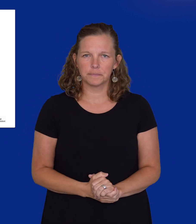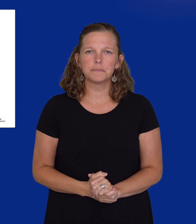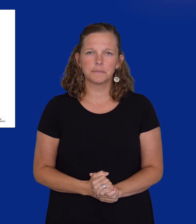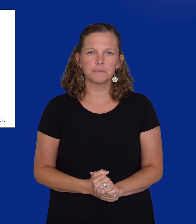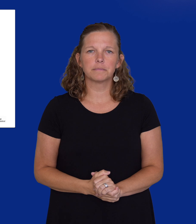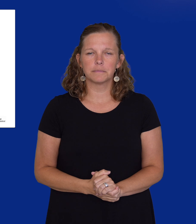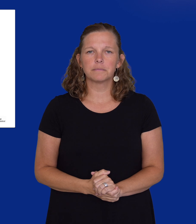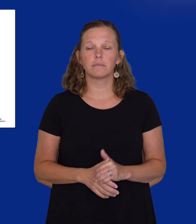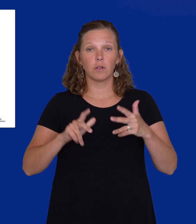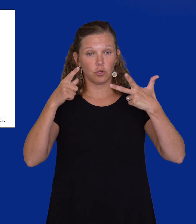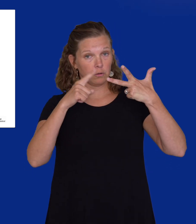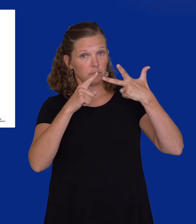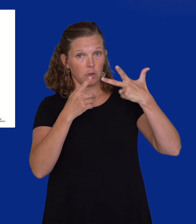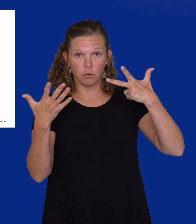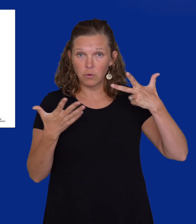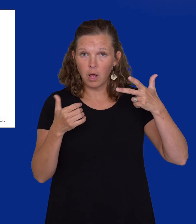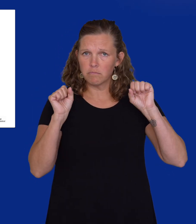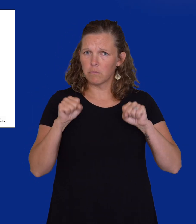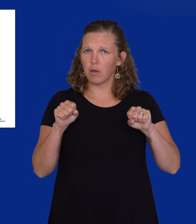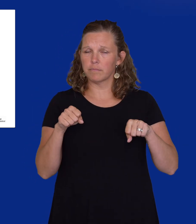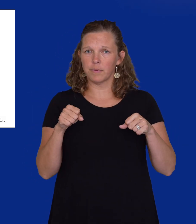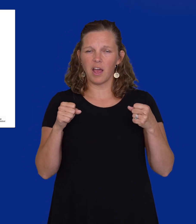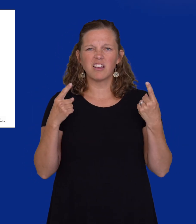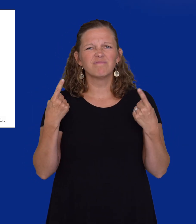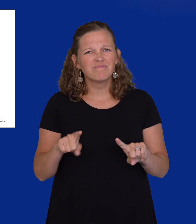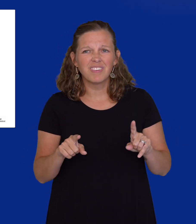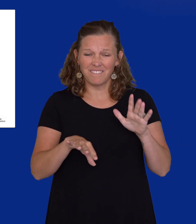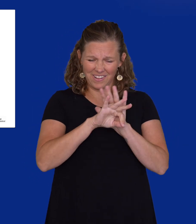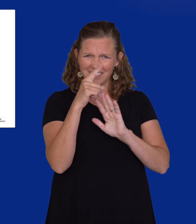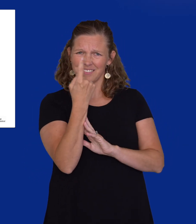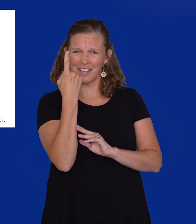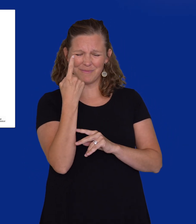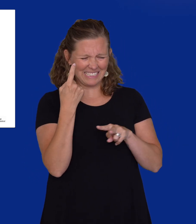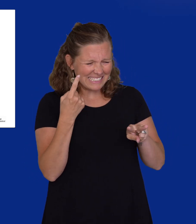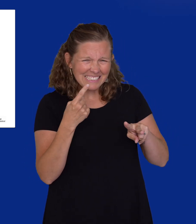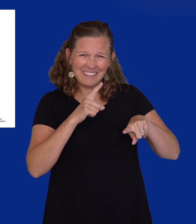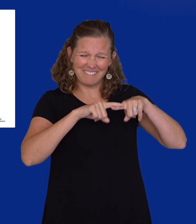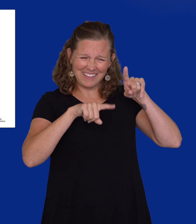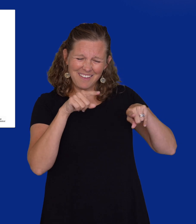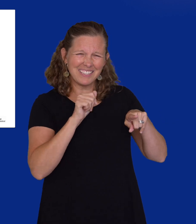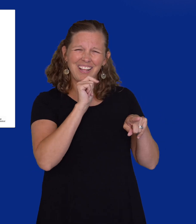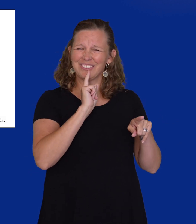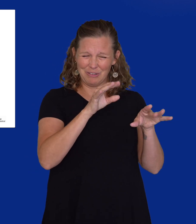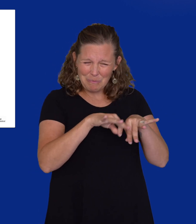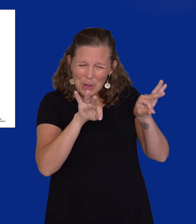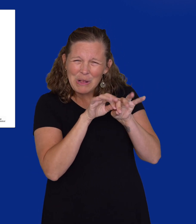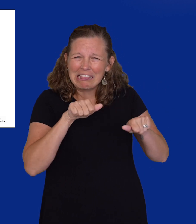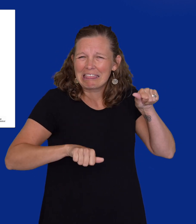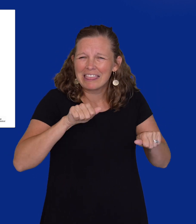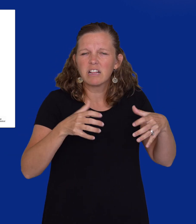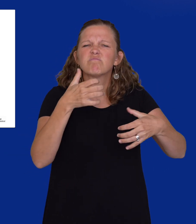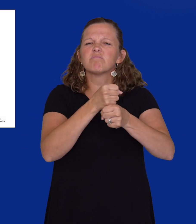symptoms. The third result is a variant of uncertain significance, or